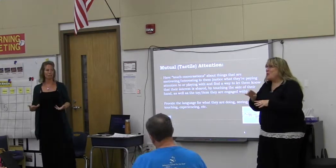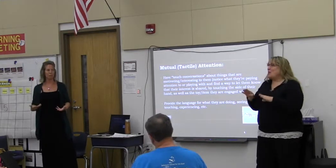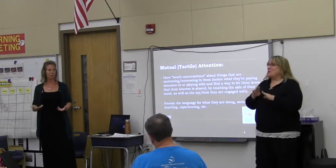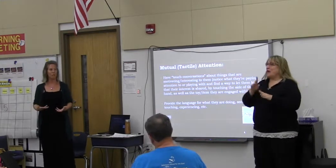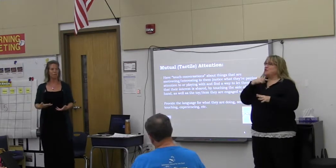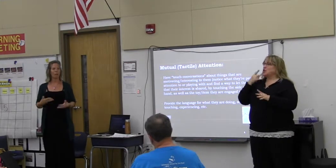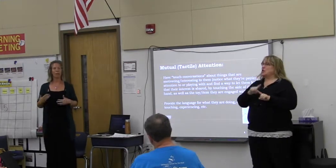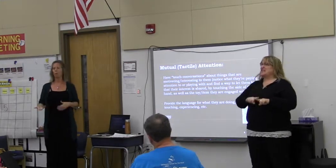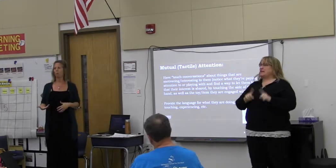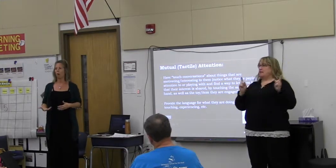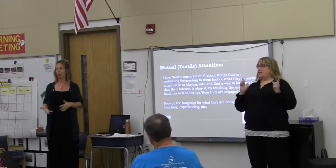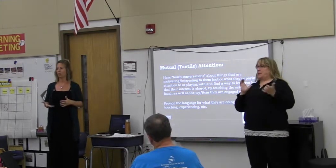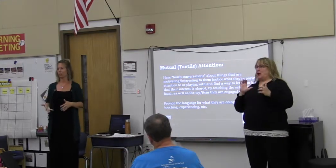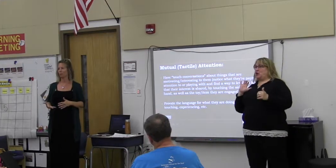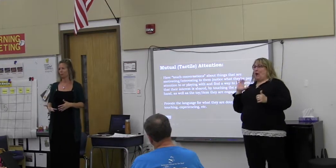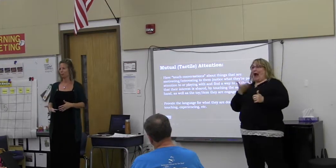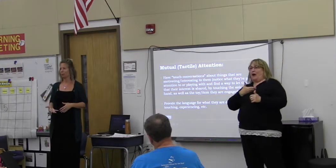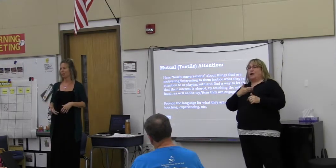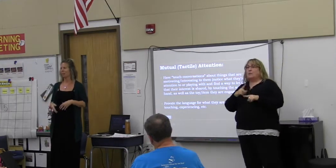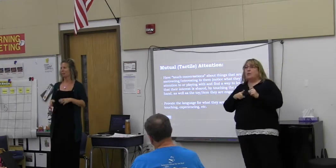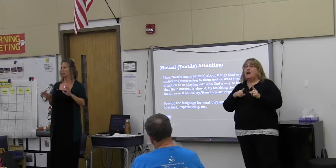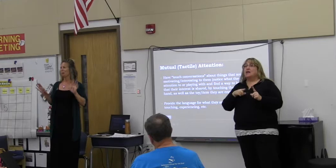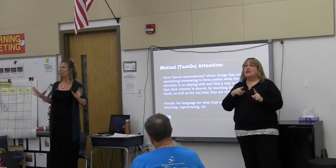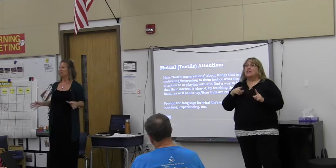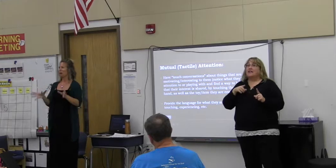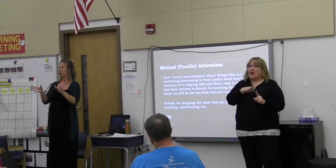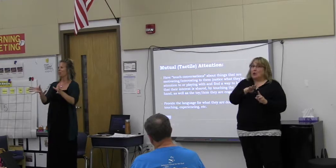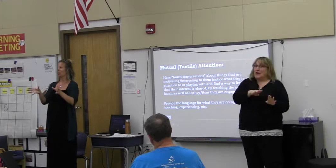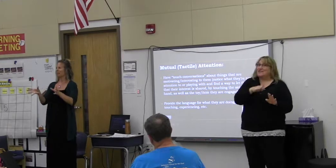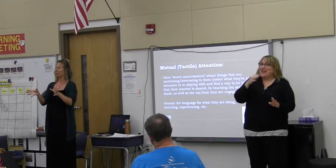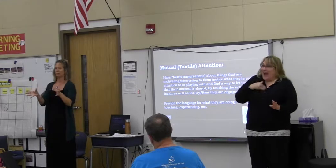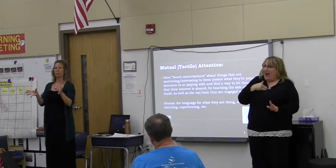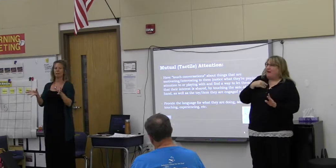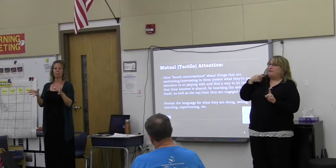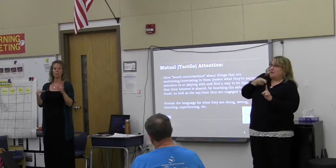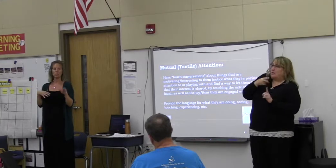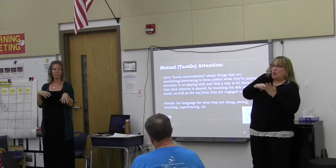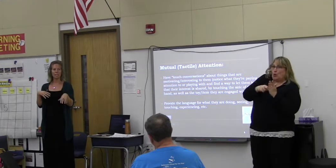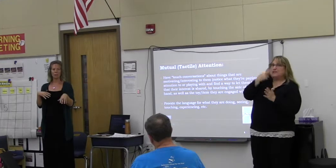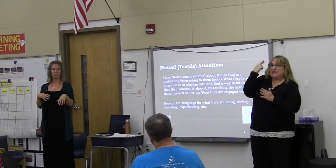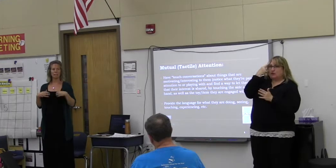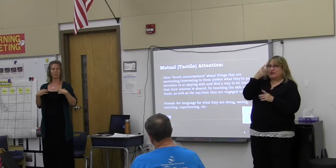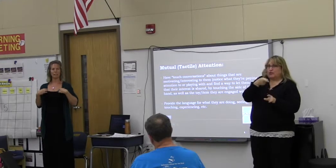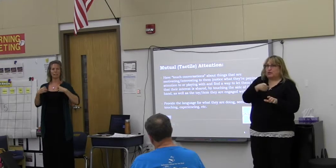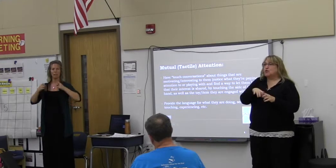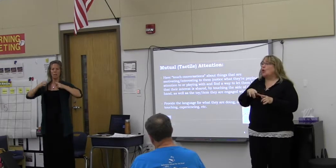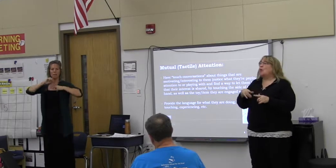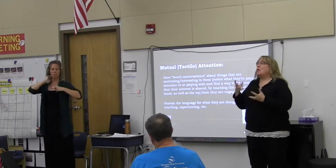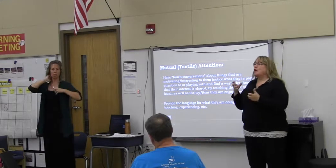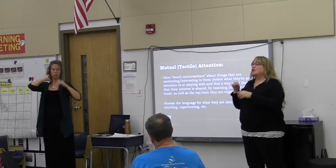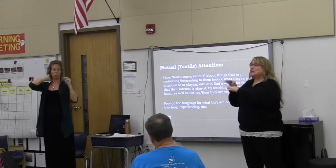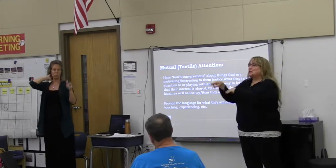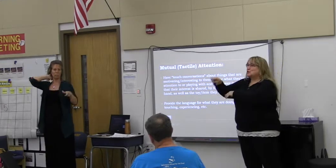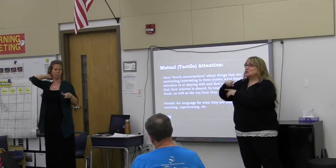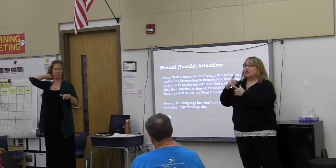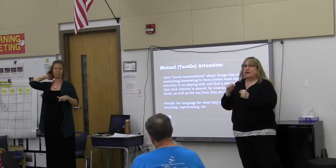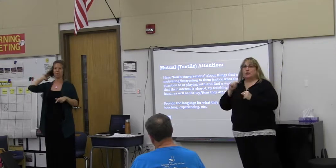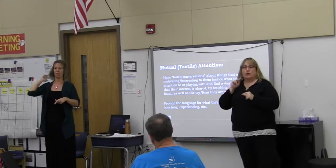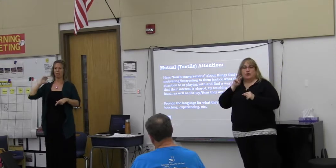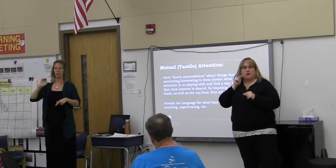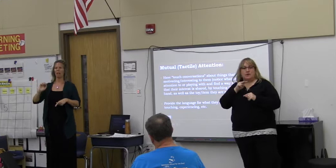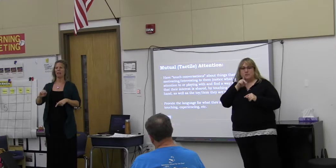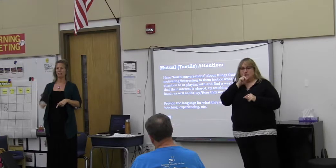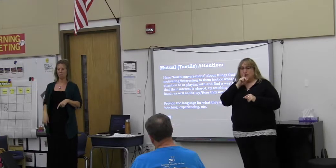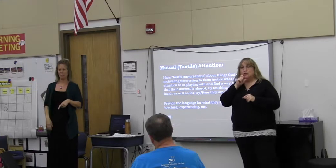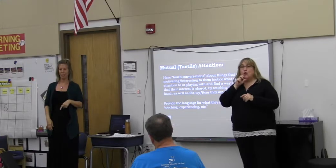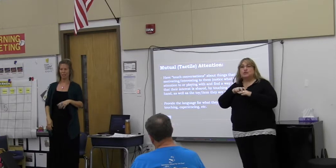lot different, but they all serve a purpose. So my big hope that you get too is that when you see them doing something, don't jump to the fact and